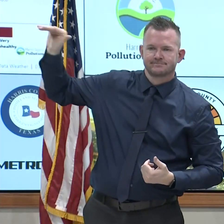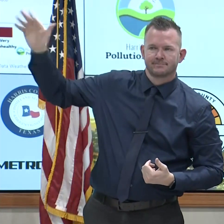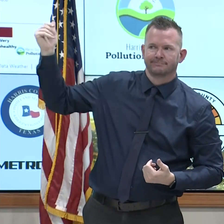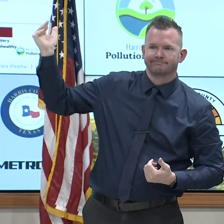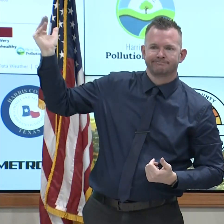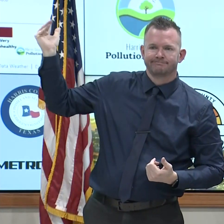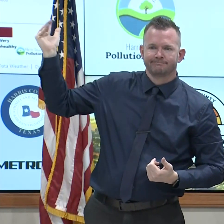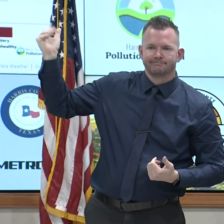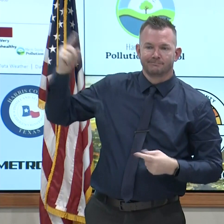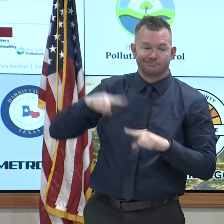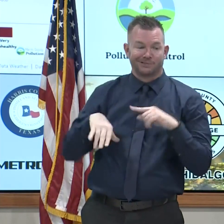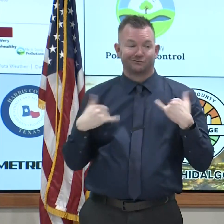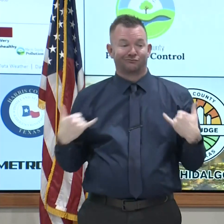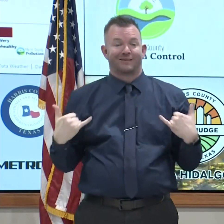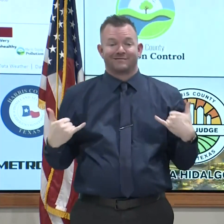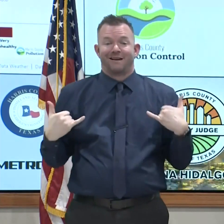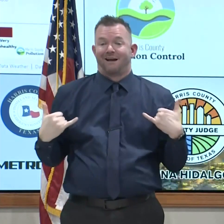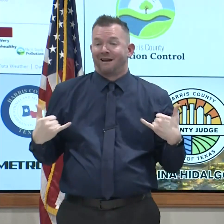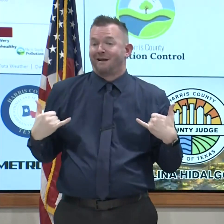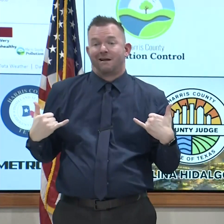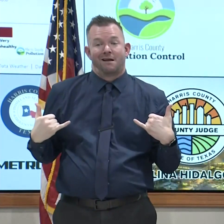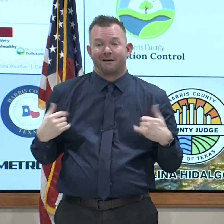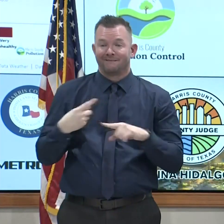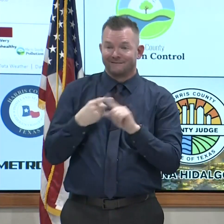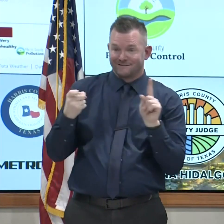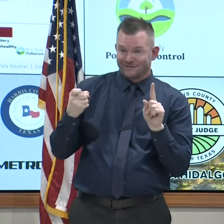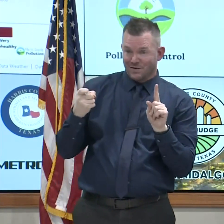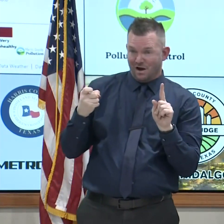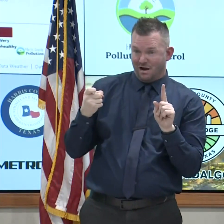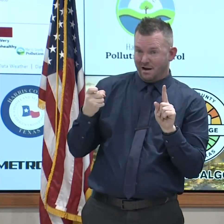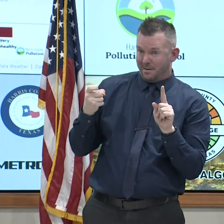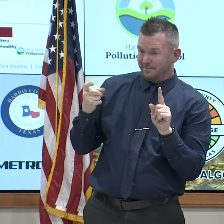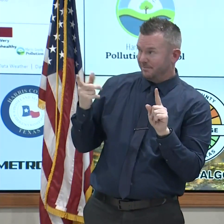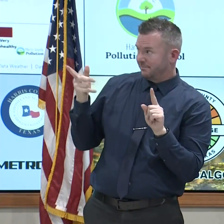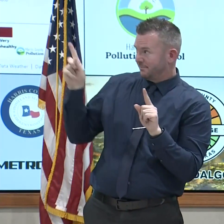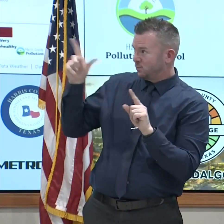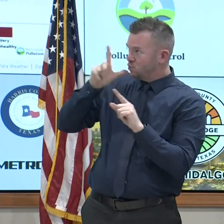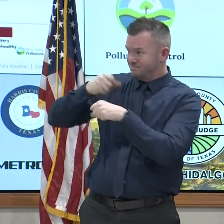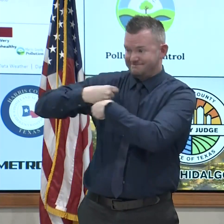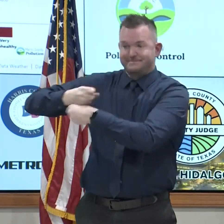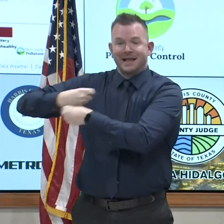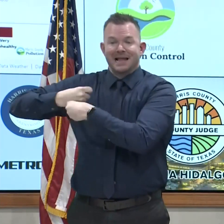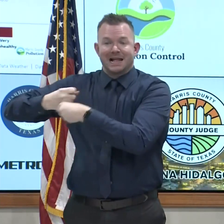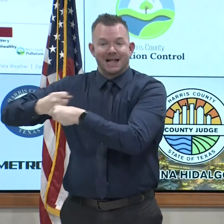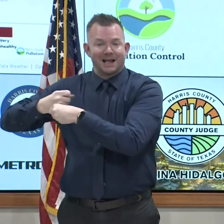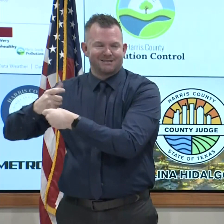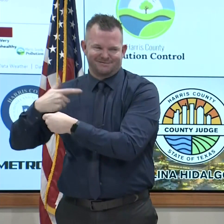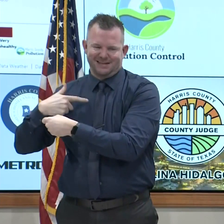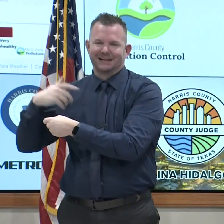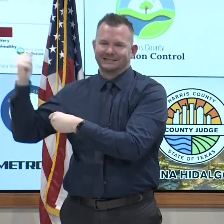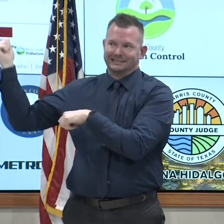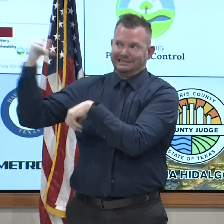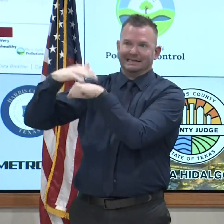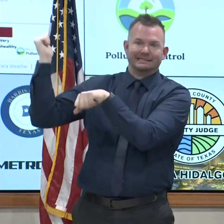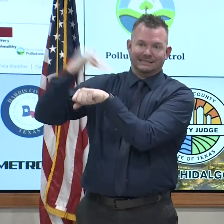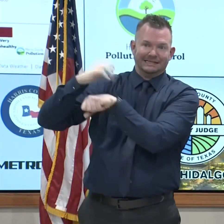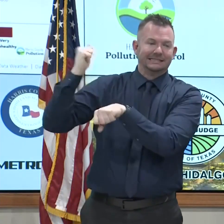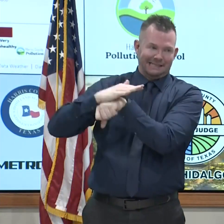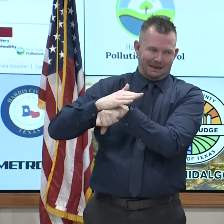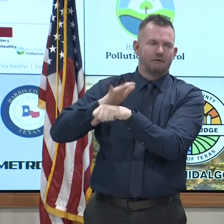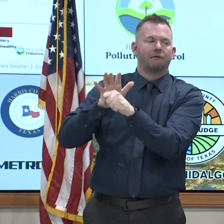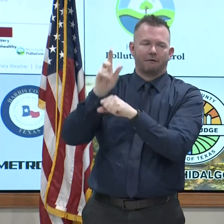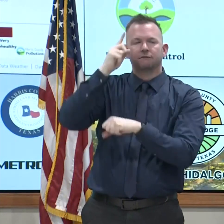have assurances from the suppliers that they'll be sending us at least enough vaccines in order to meet that second